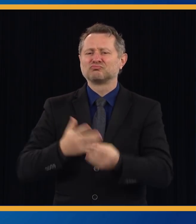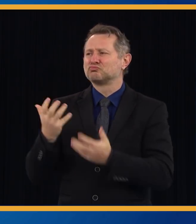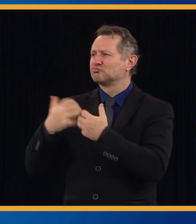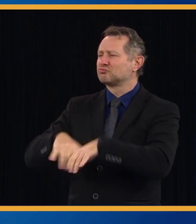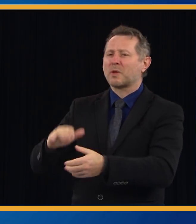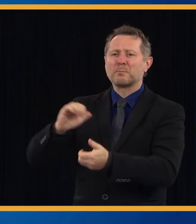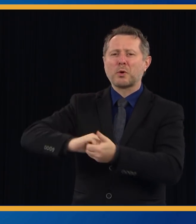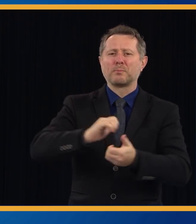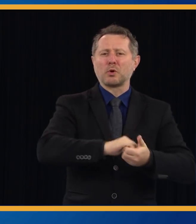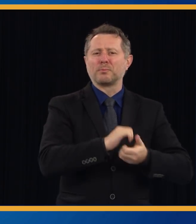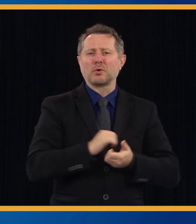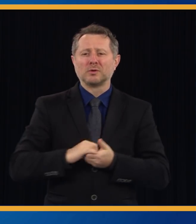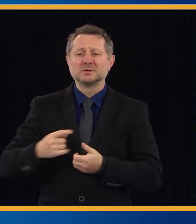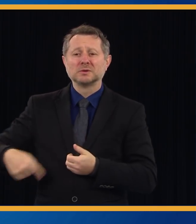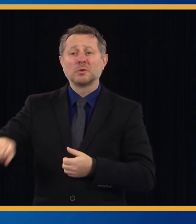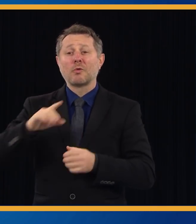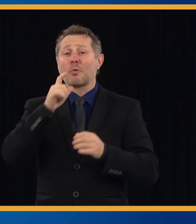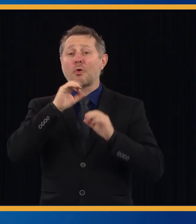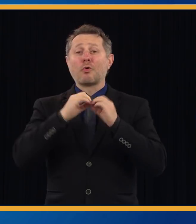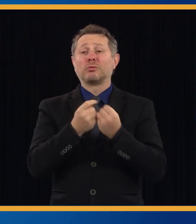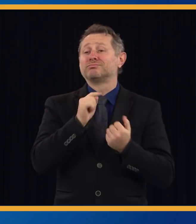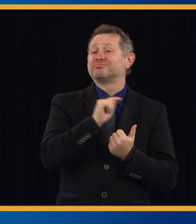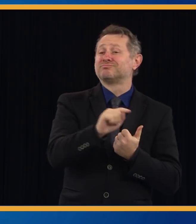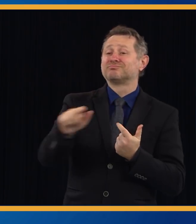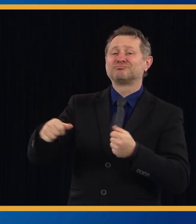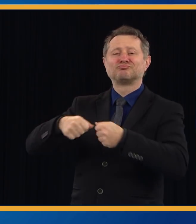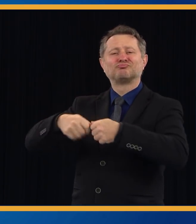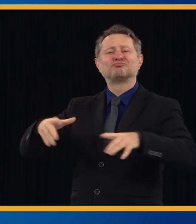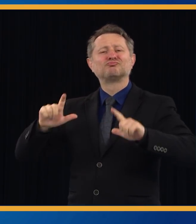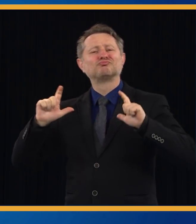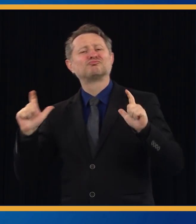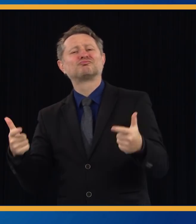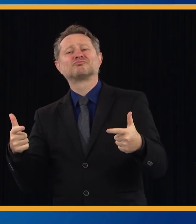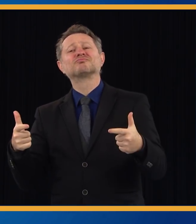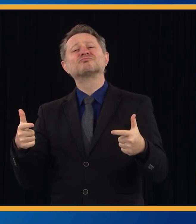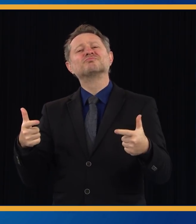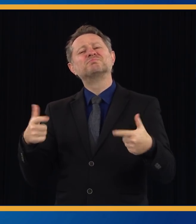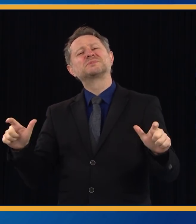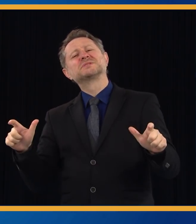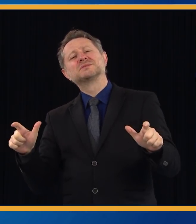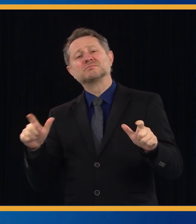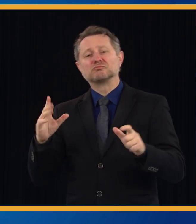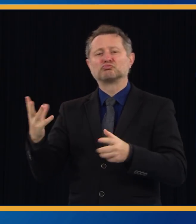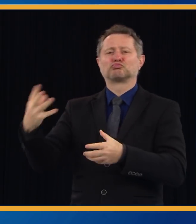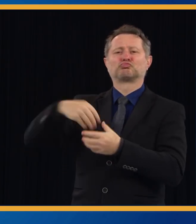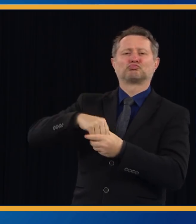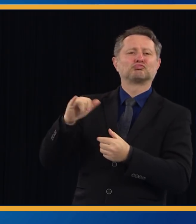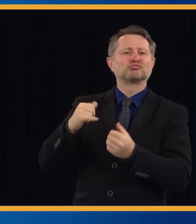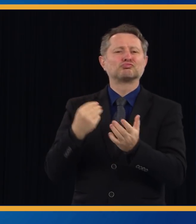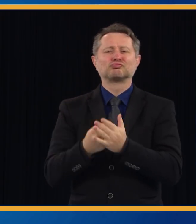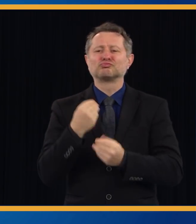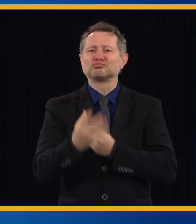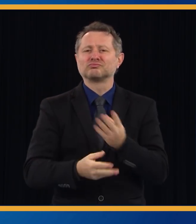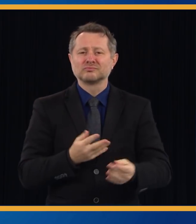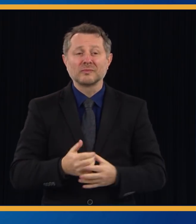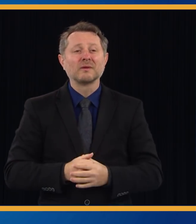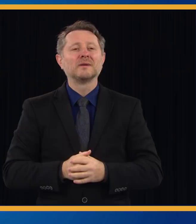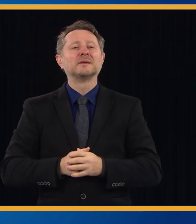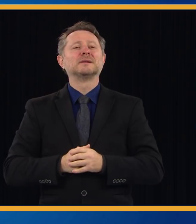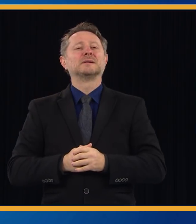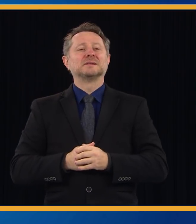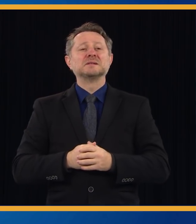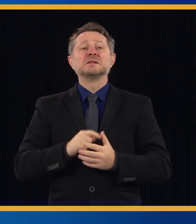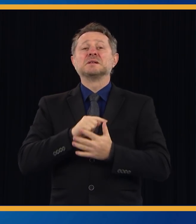Philanthropies represent a positive force in our society. I want to make them part of this in a partnership, and we're doing that.